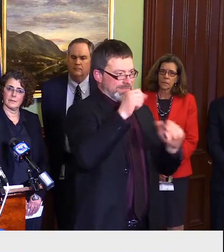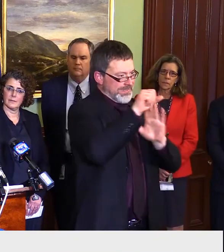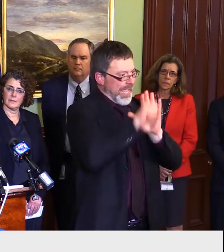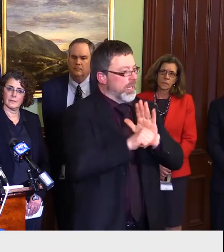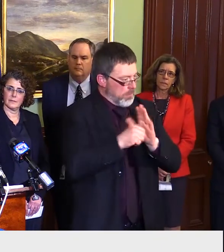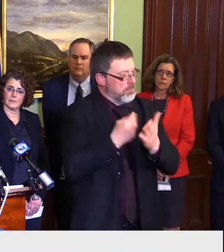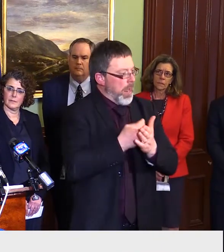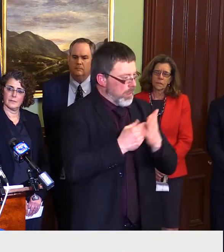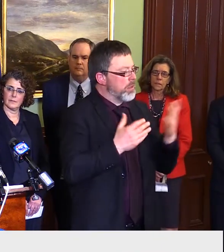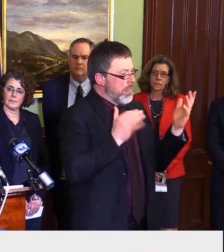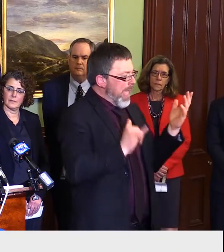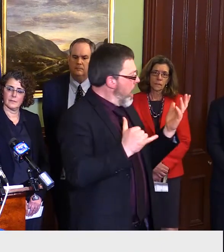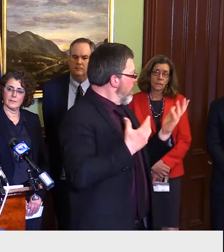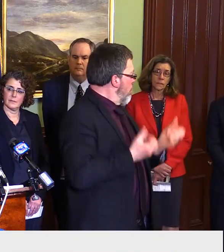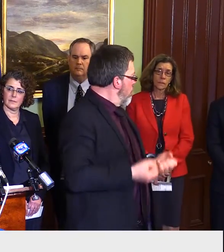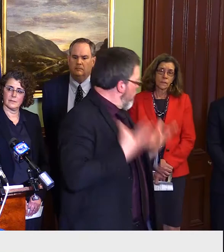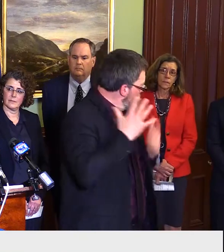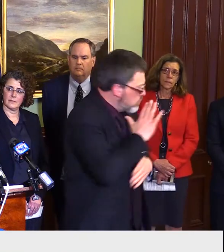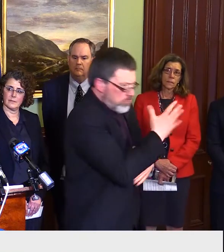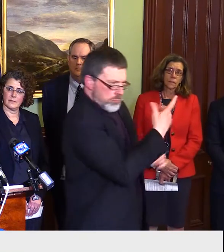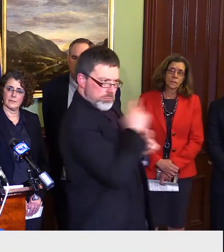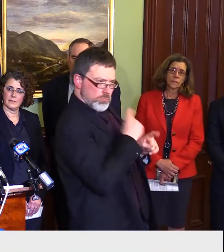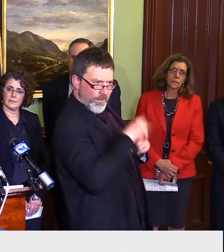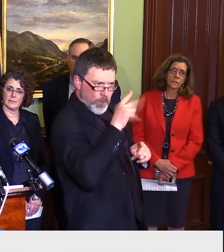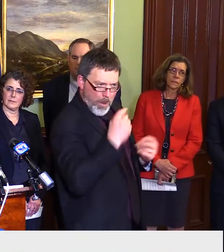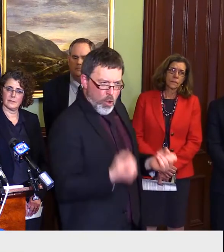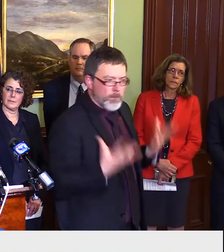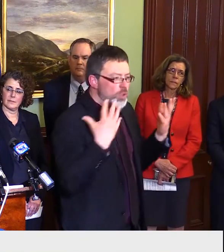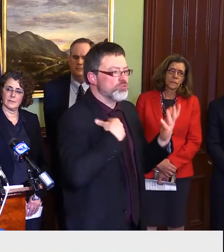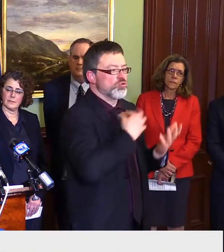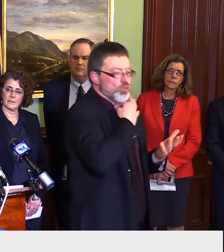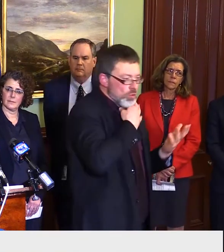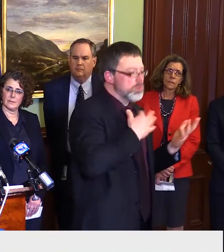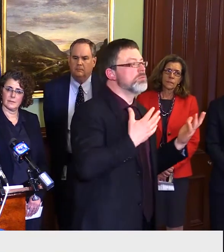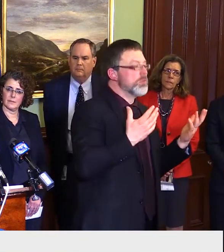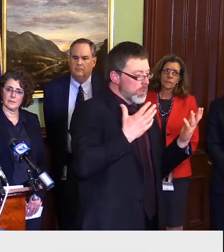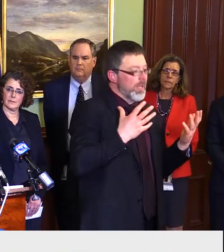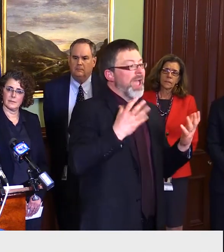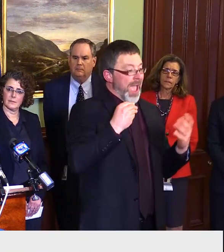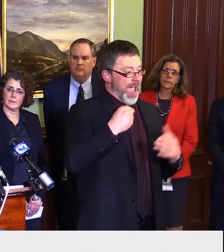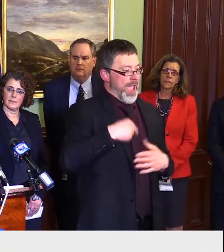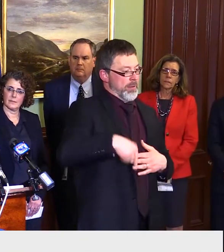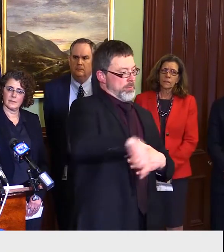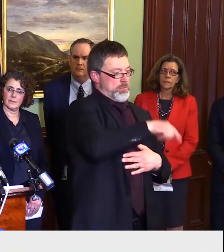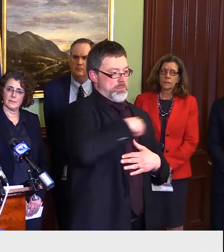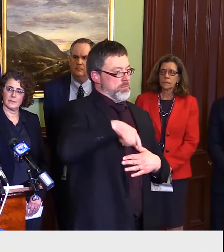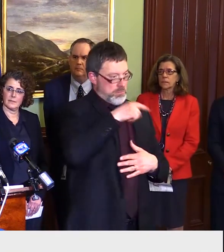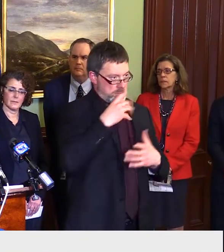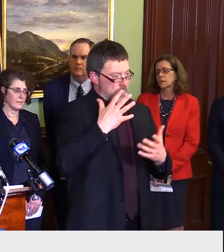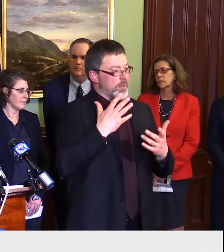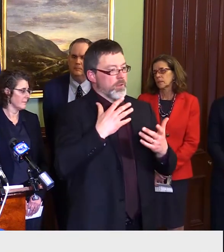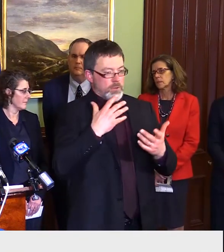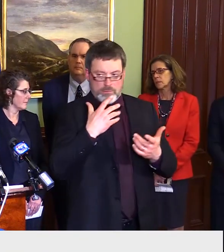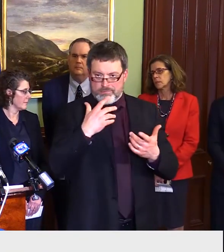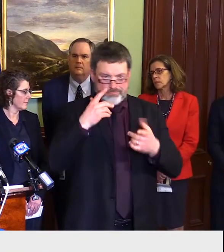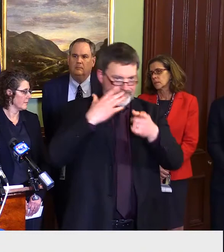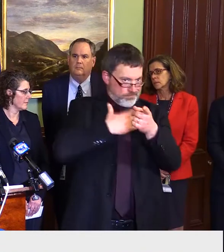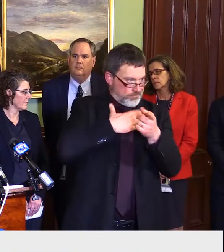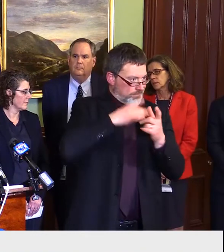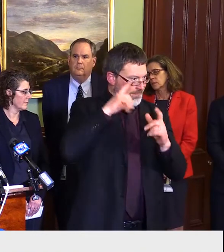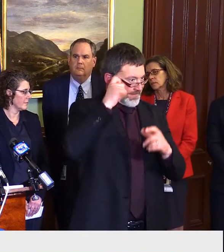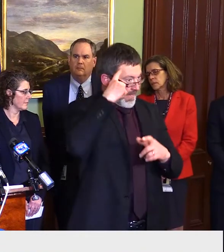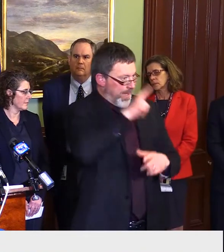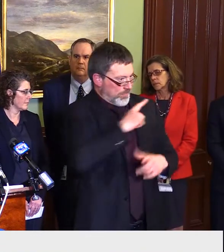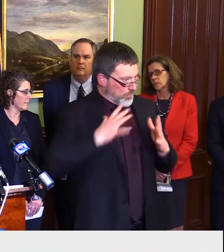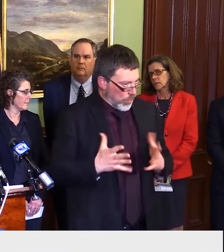have to figure out what our needs are before we move forward. But suffice it to say that we know this will grow, and